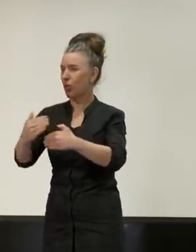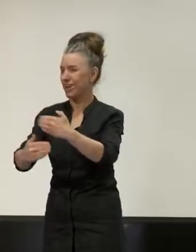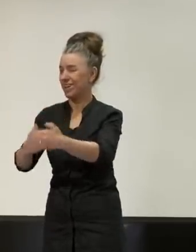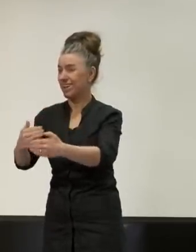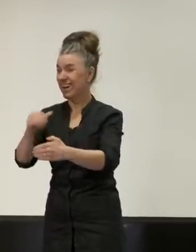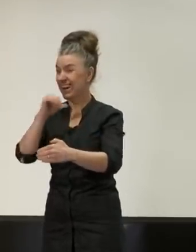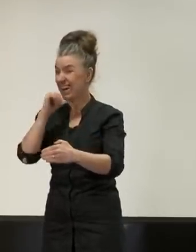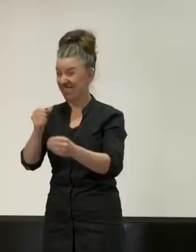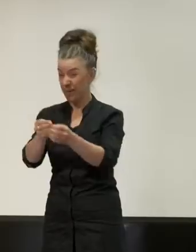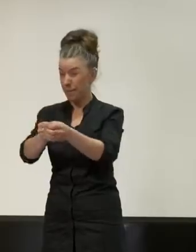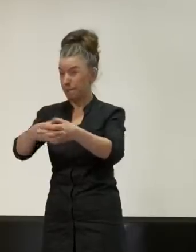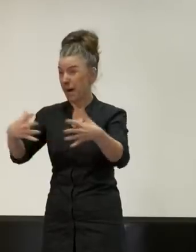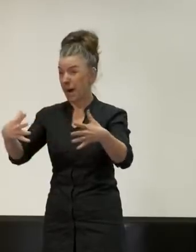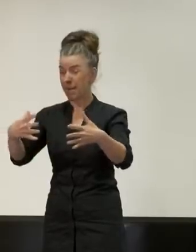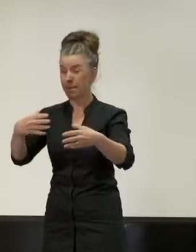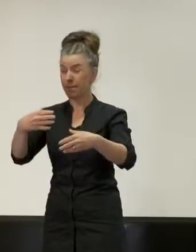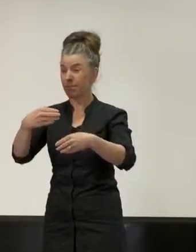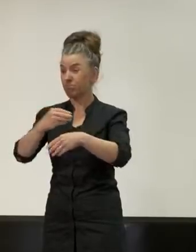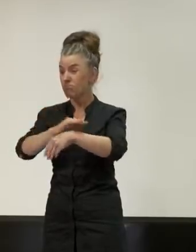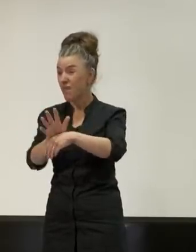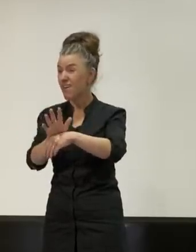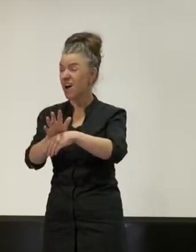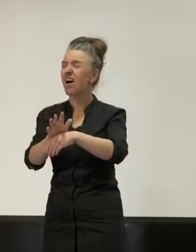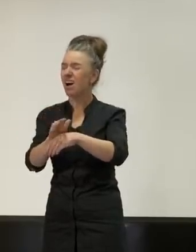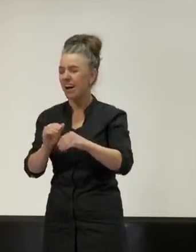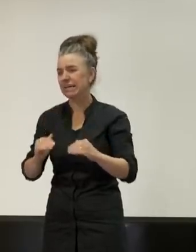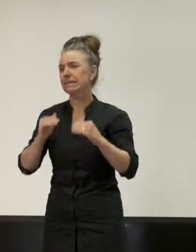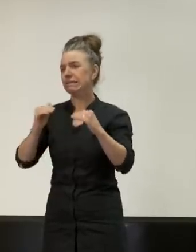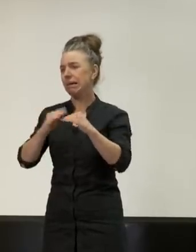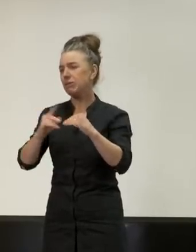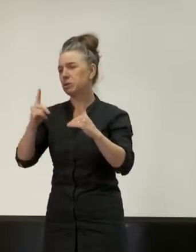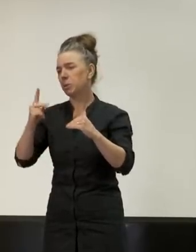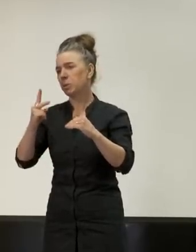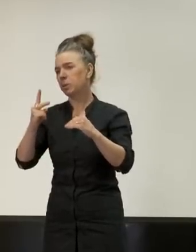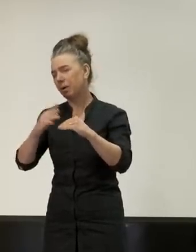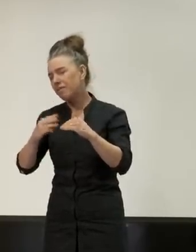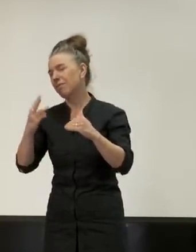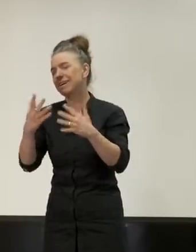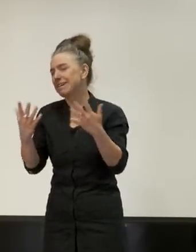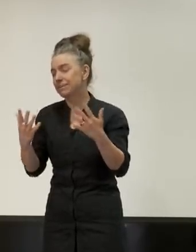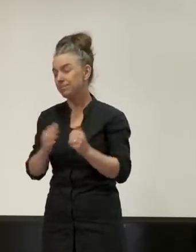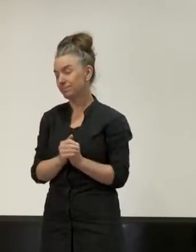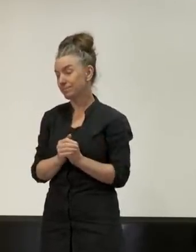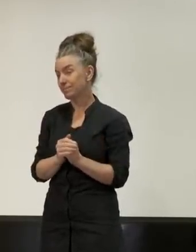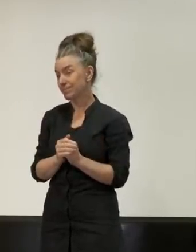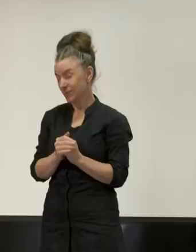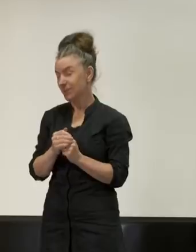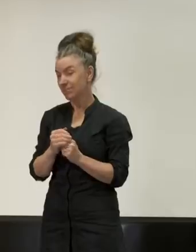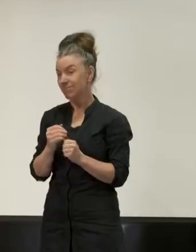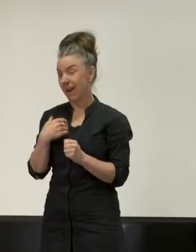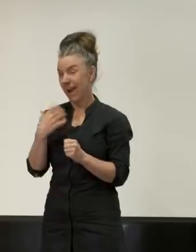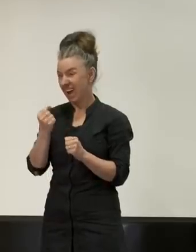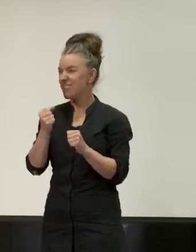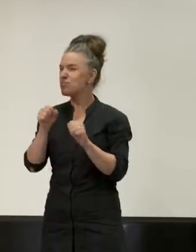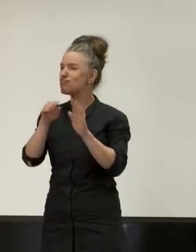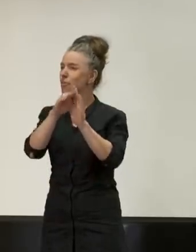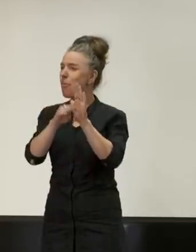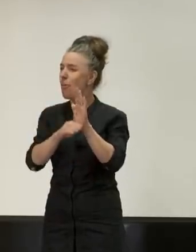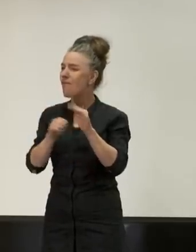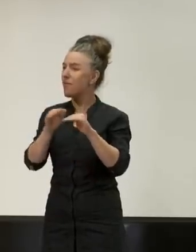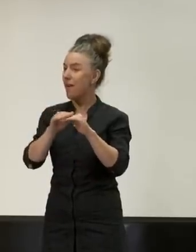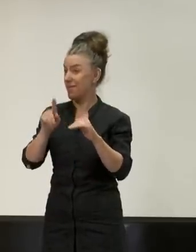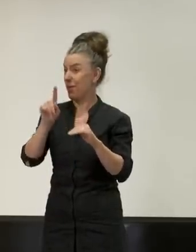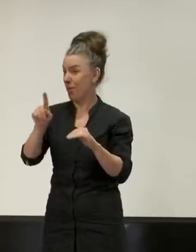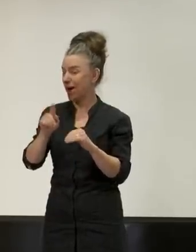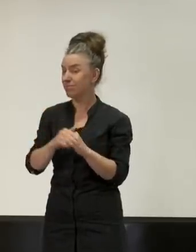back through restrictions at different alert levels. So here are the golden rules of level 1 for keeping the virus at bay. 1,